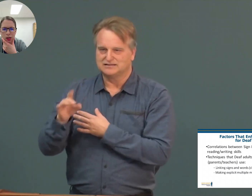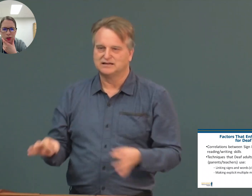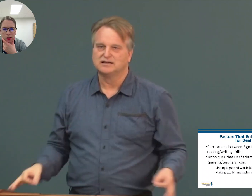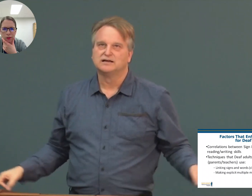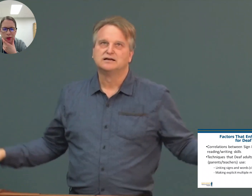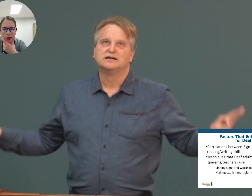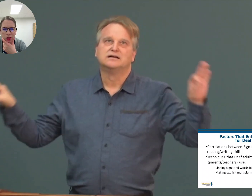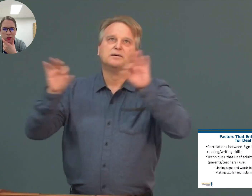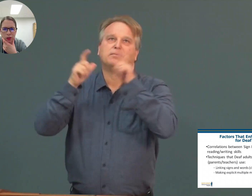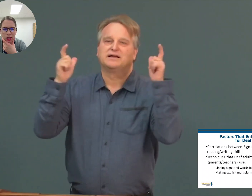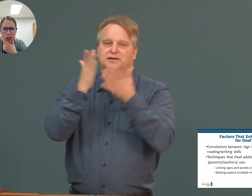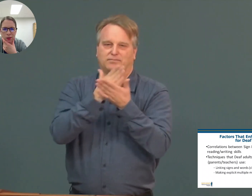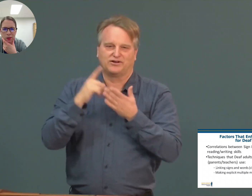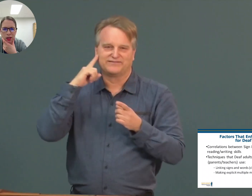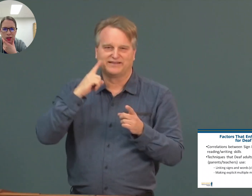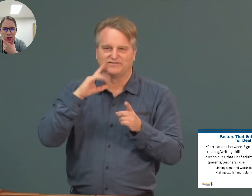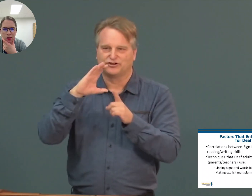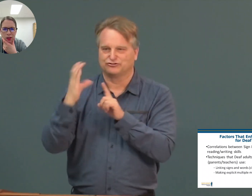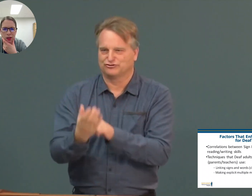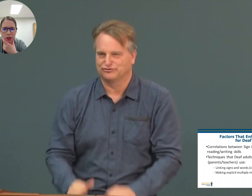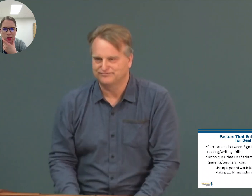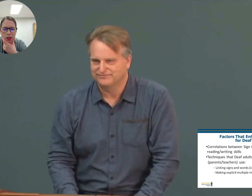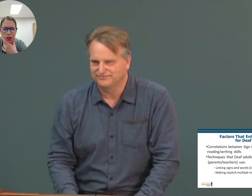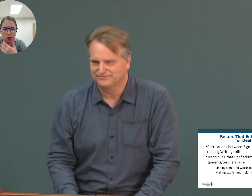So information really needs to be